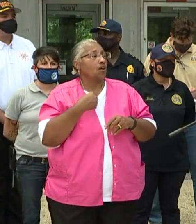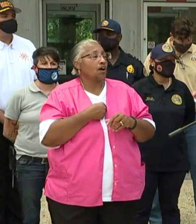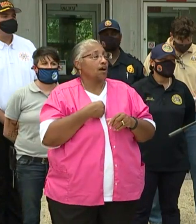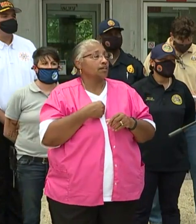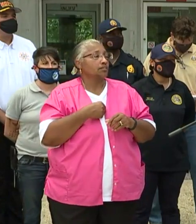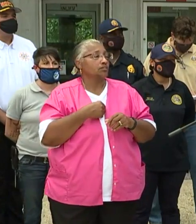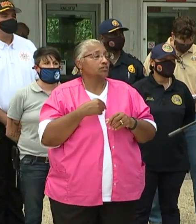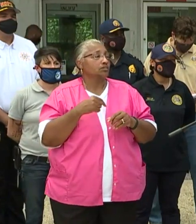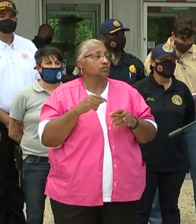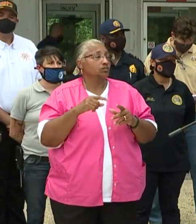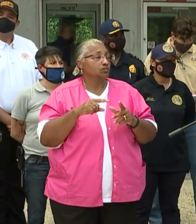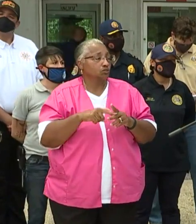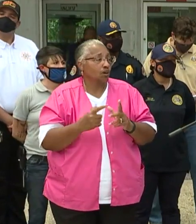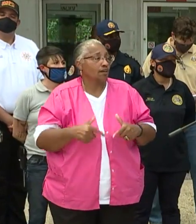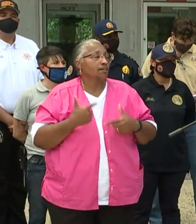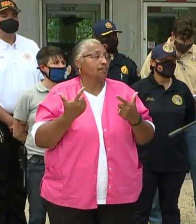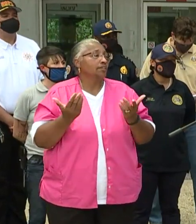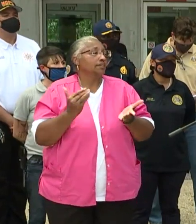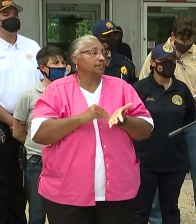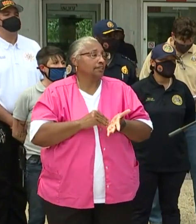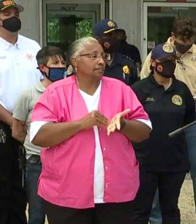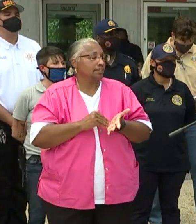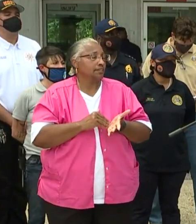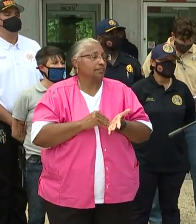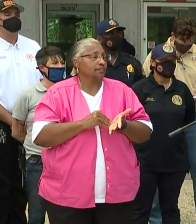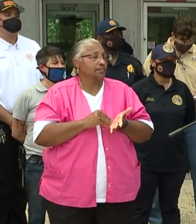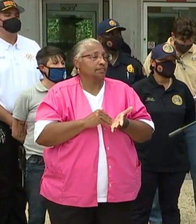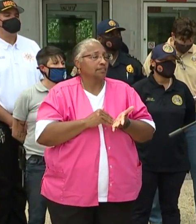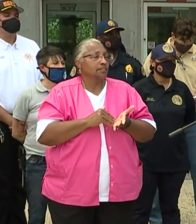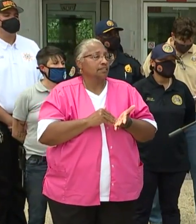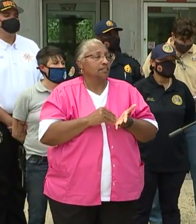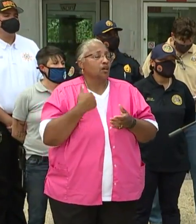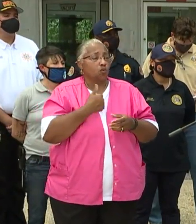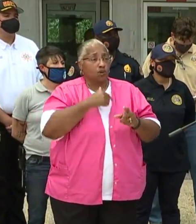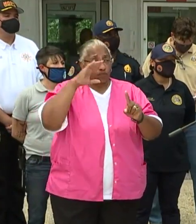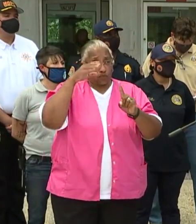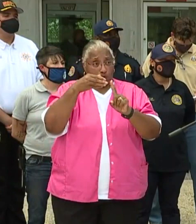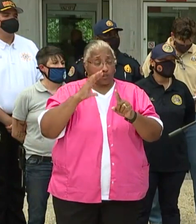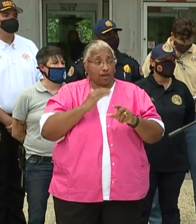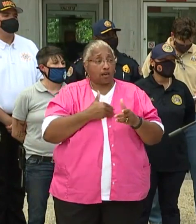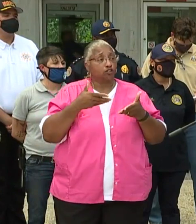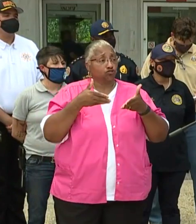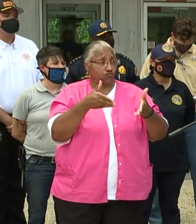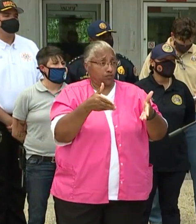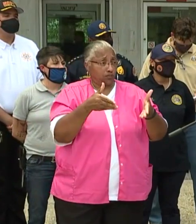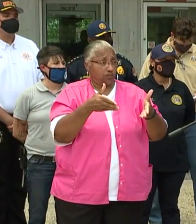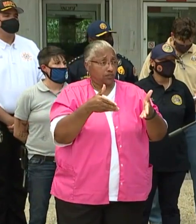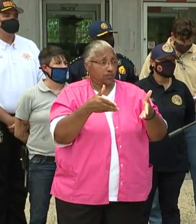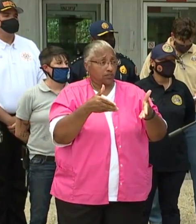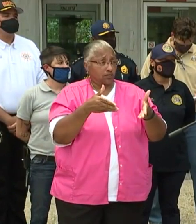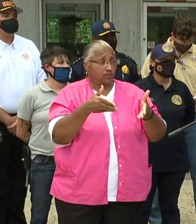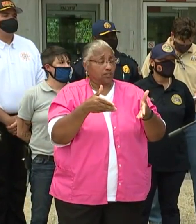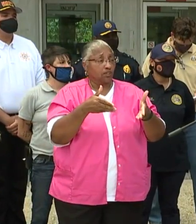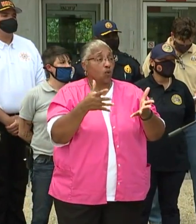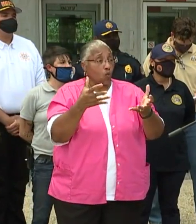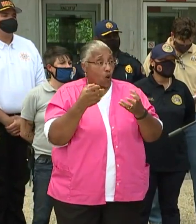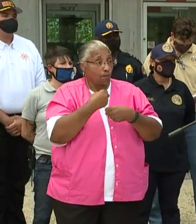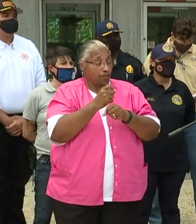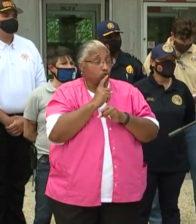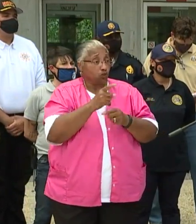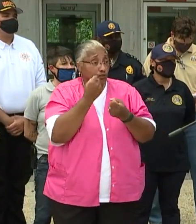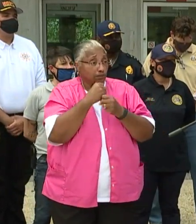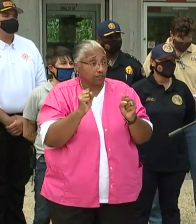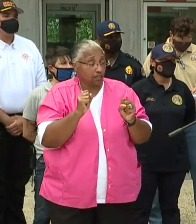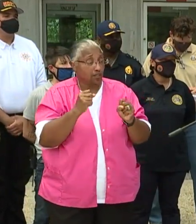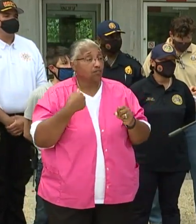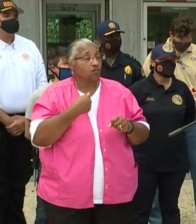living. And we are focusing on our streets, so they are safe for us to